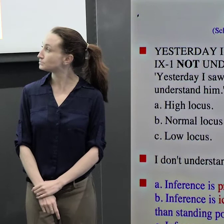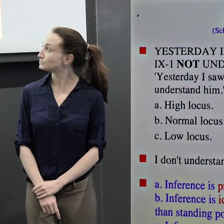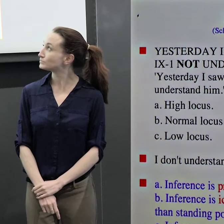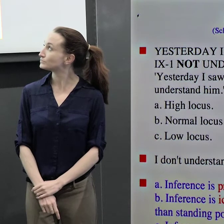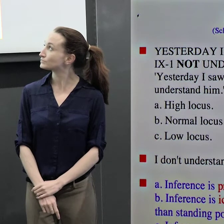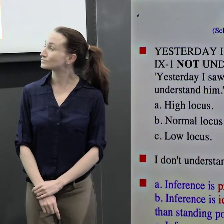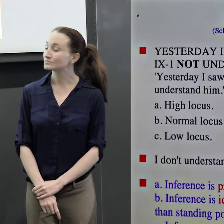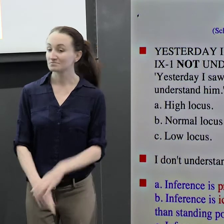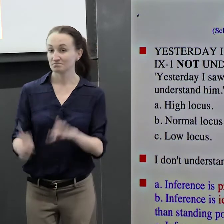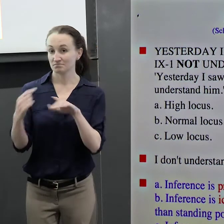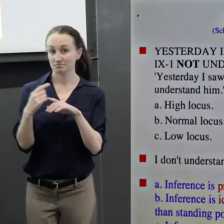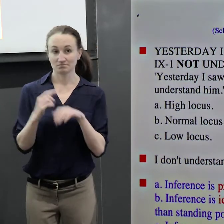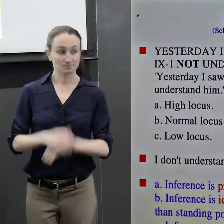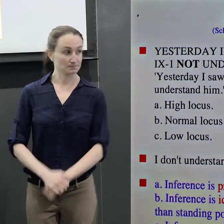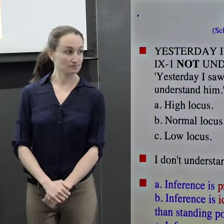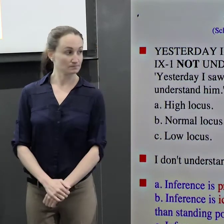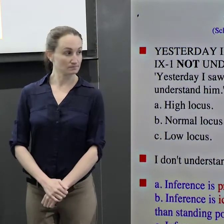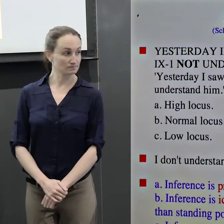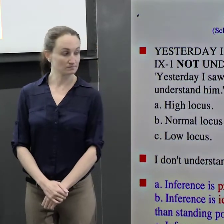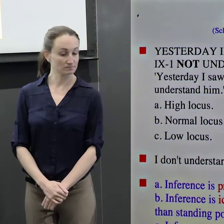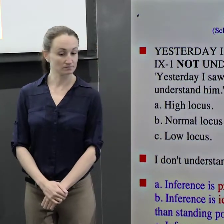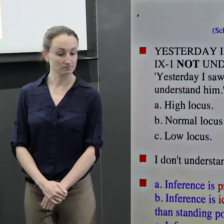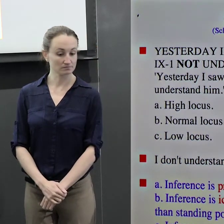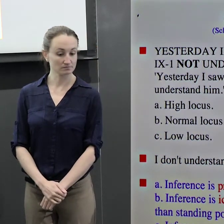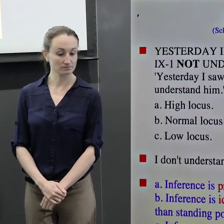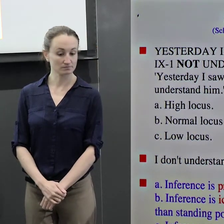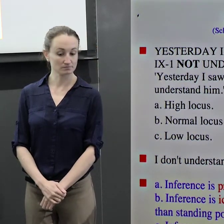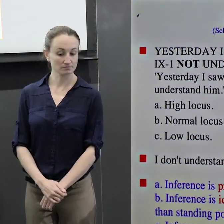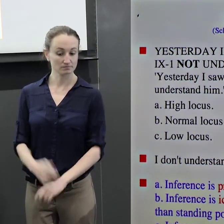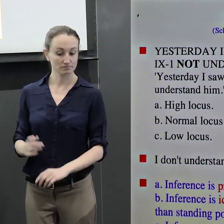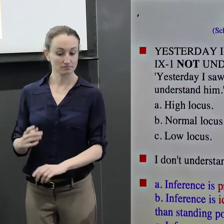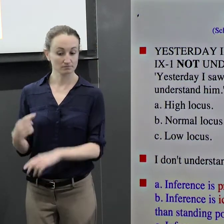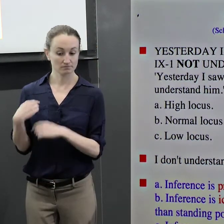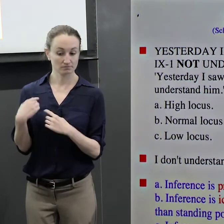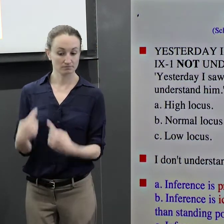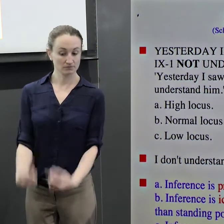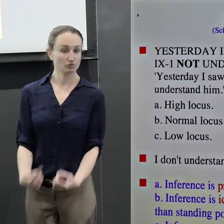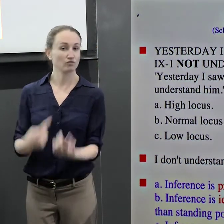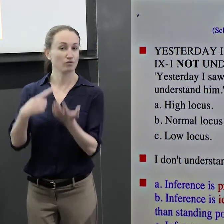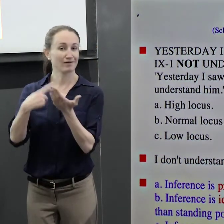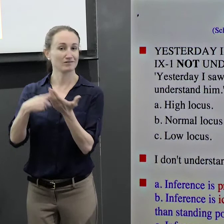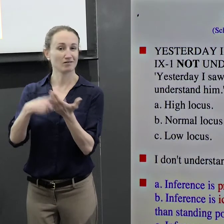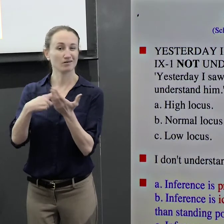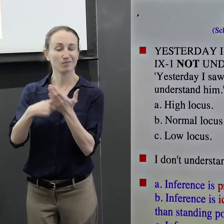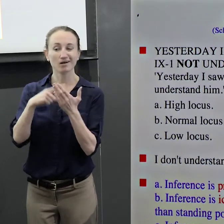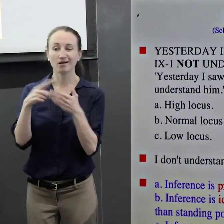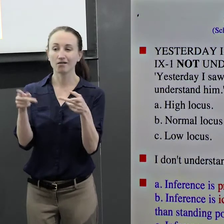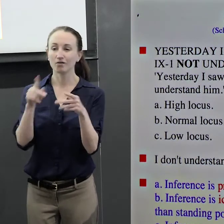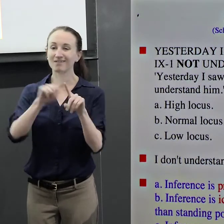I have talked so far about positions in signing space